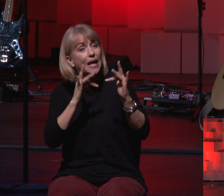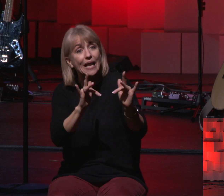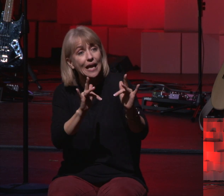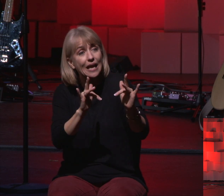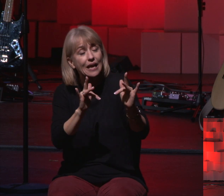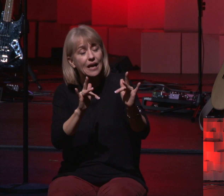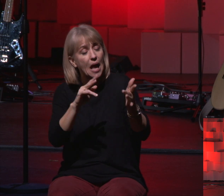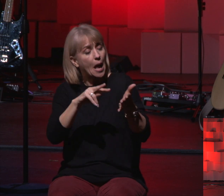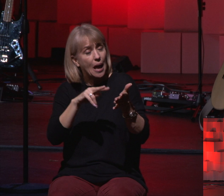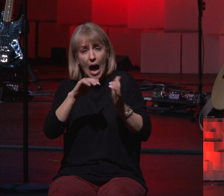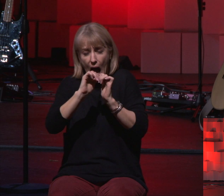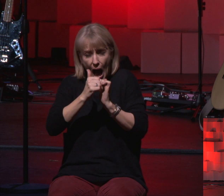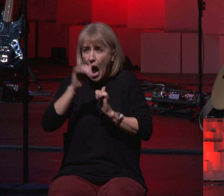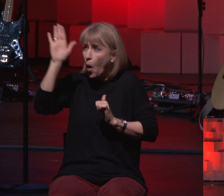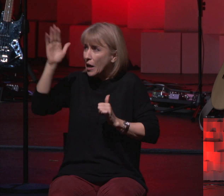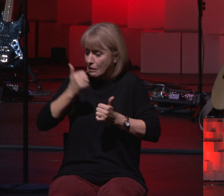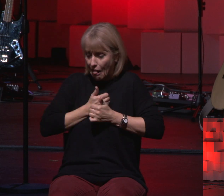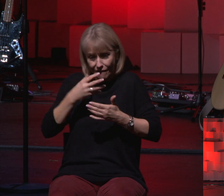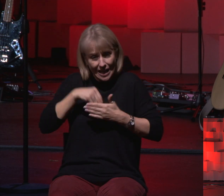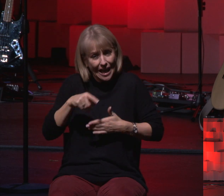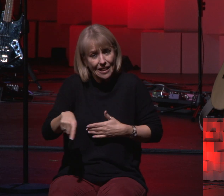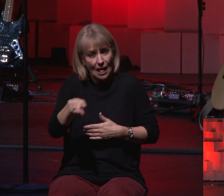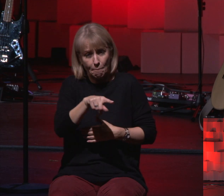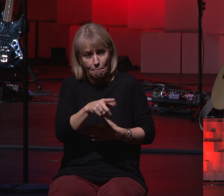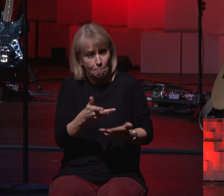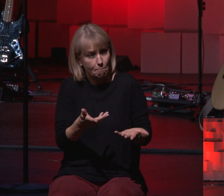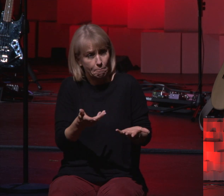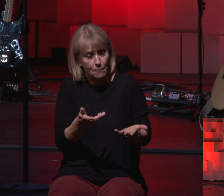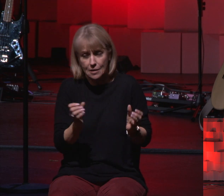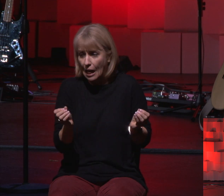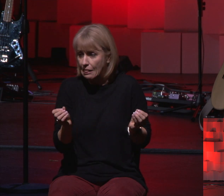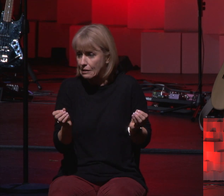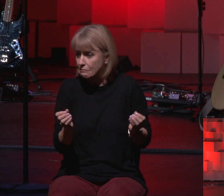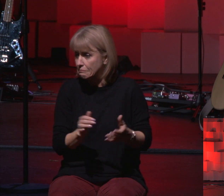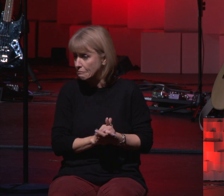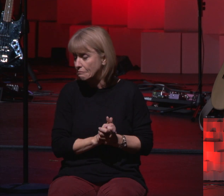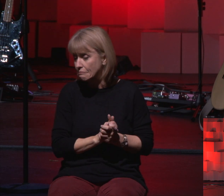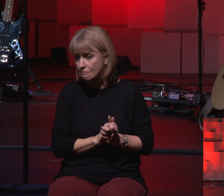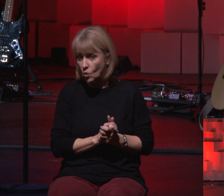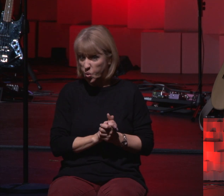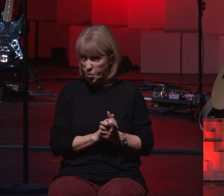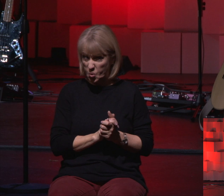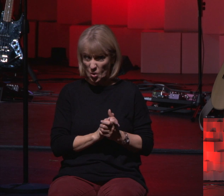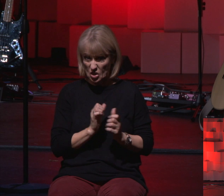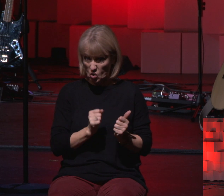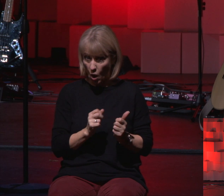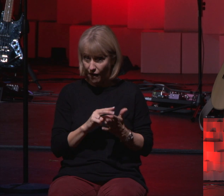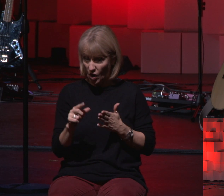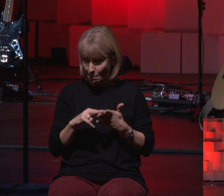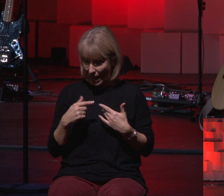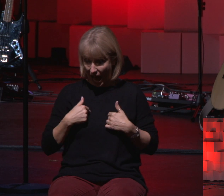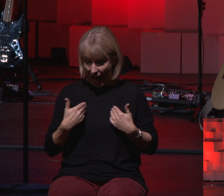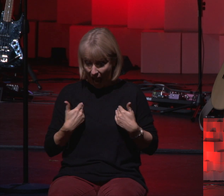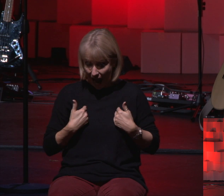how can the love of God be in him? It's a strong verse. So just a few areas where we need